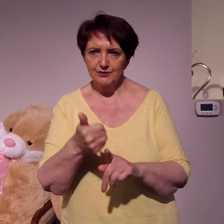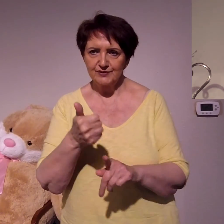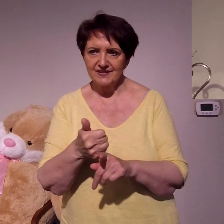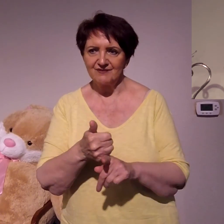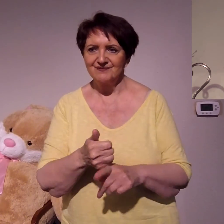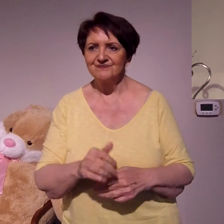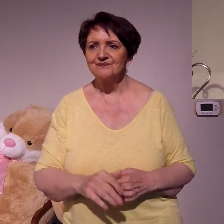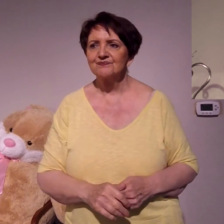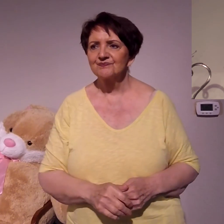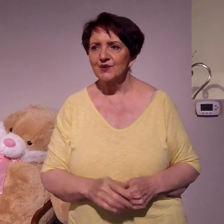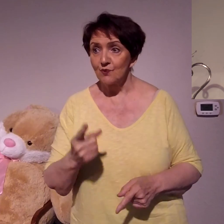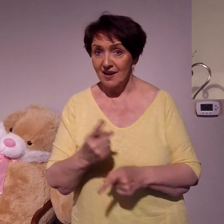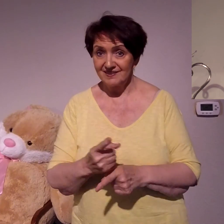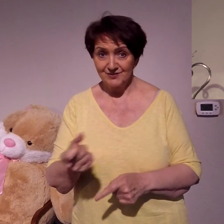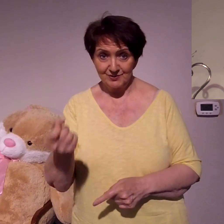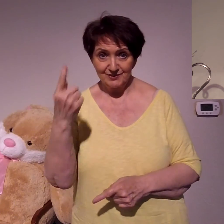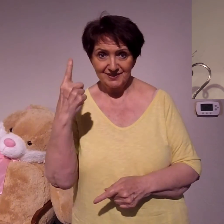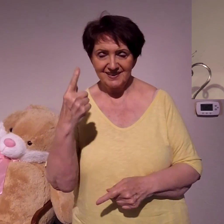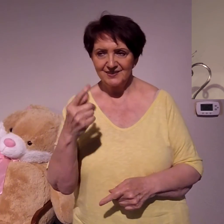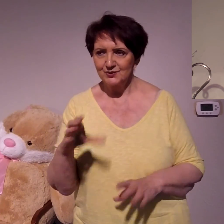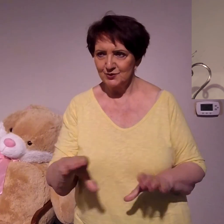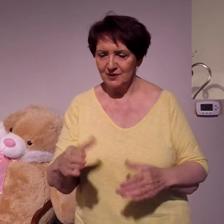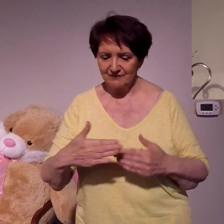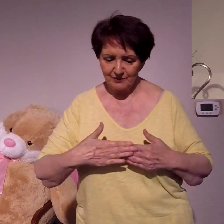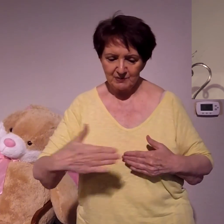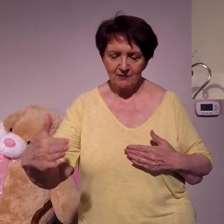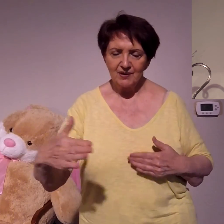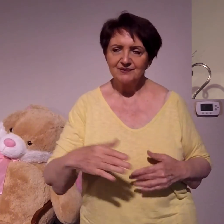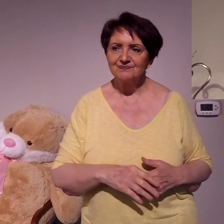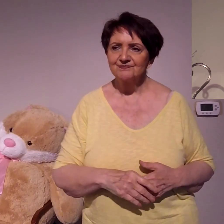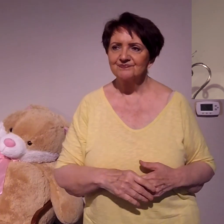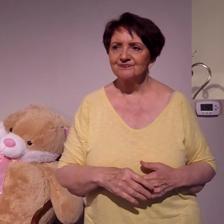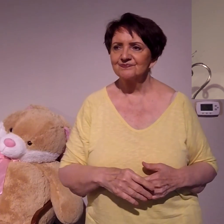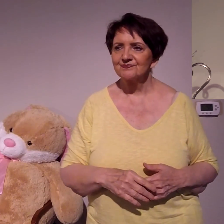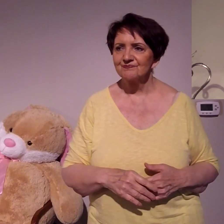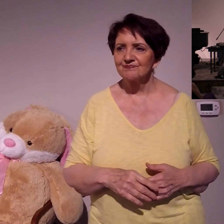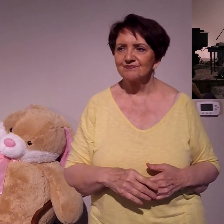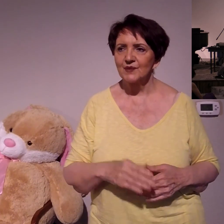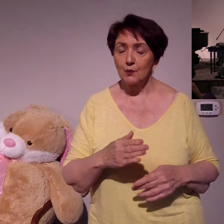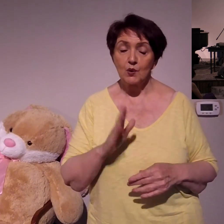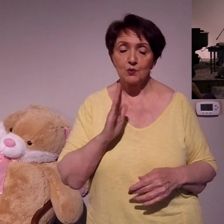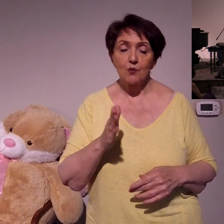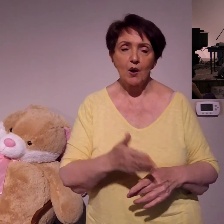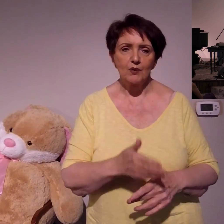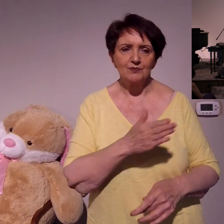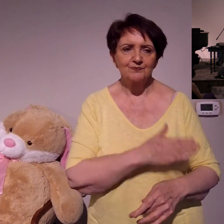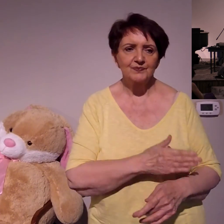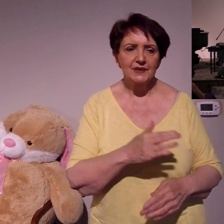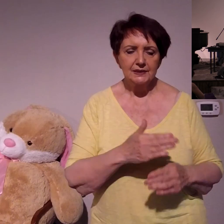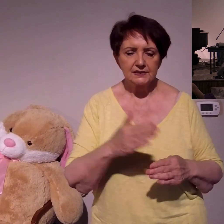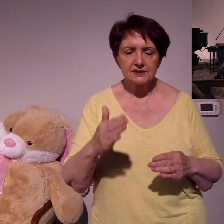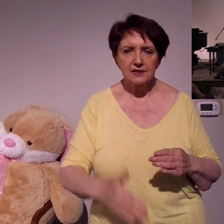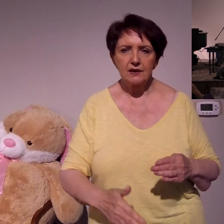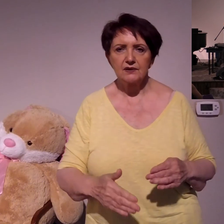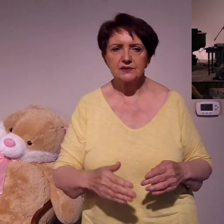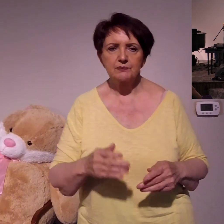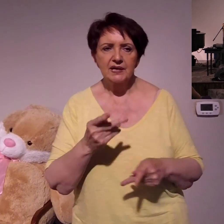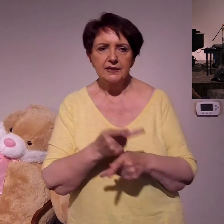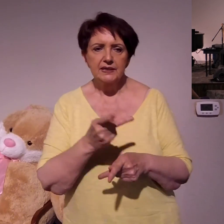workshops, and every single person has their birthday on a digital clock. I'm born on August 18th, so